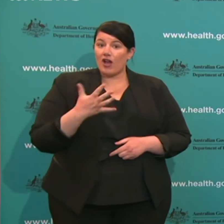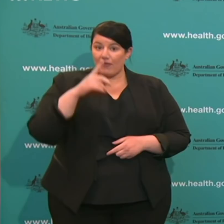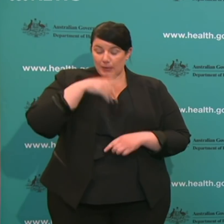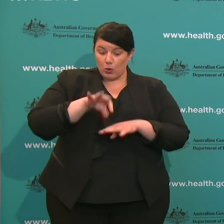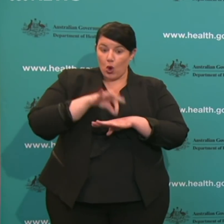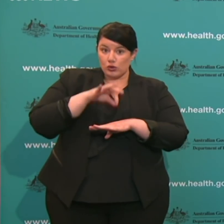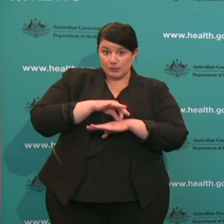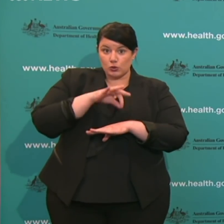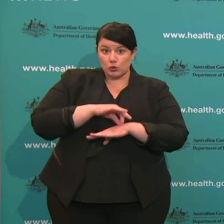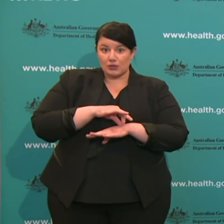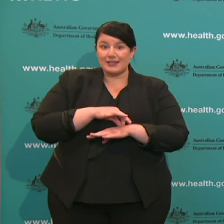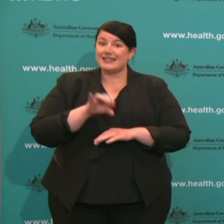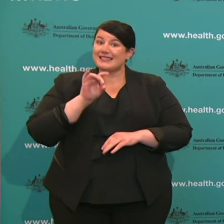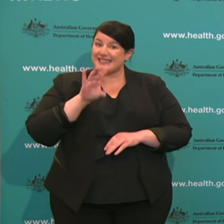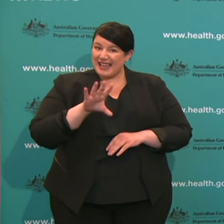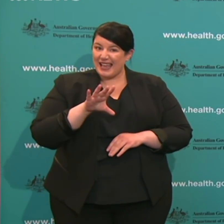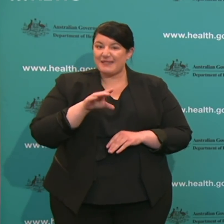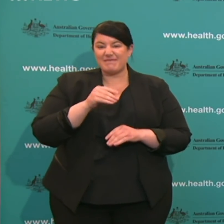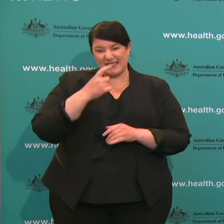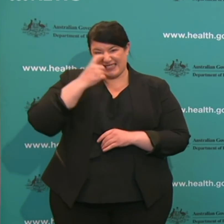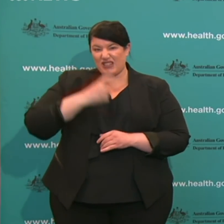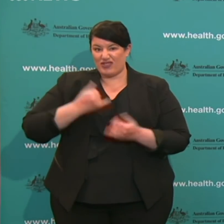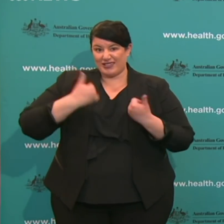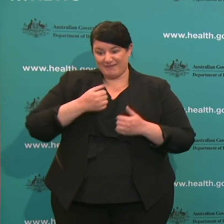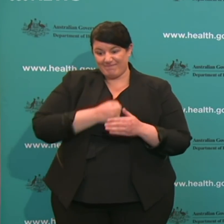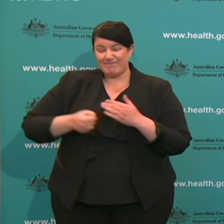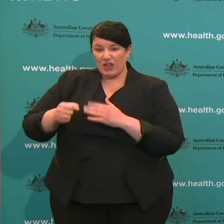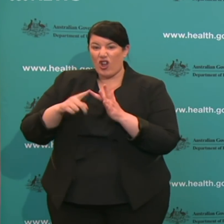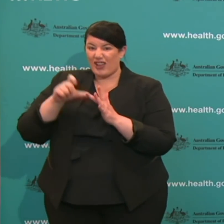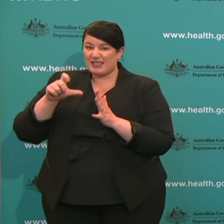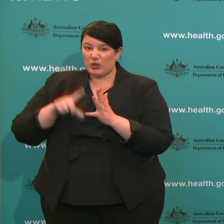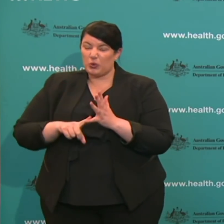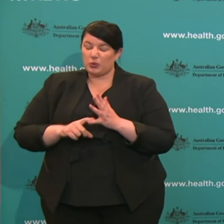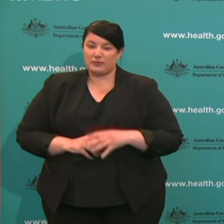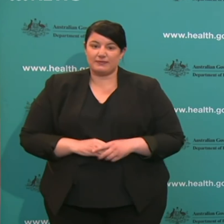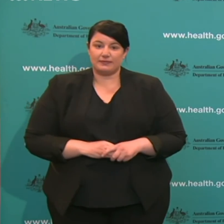hospital. 10 of those are in intensive care units.